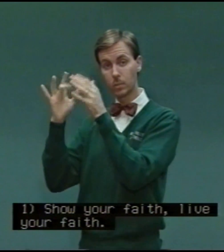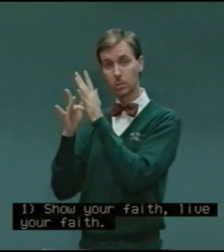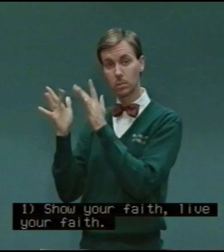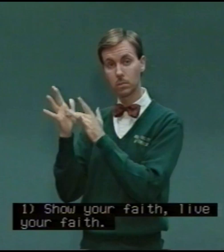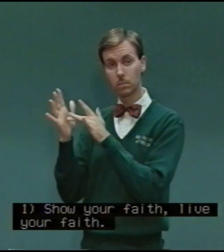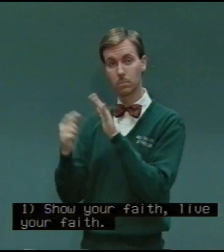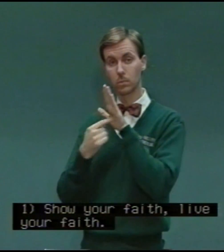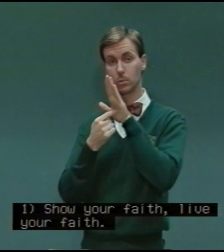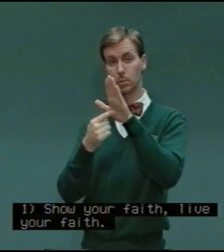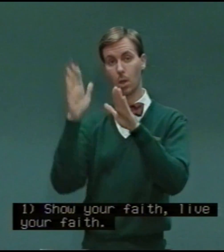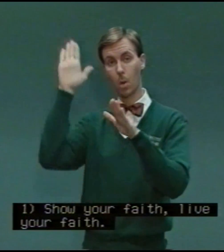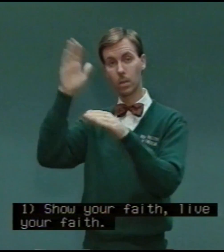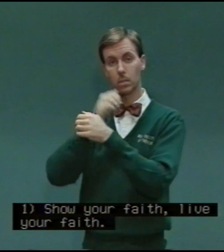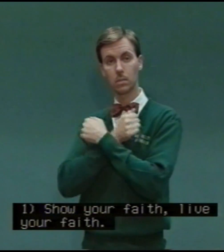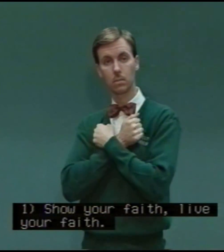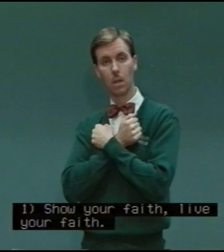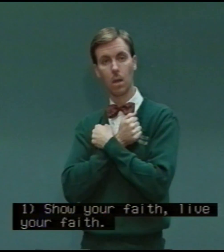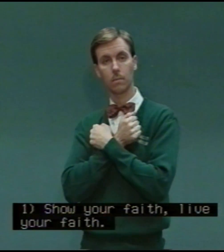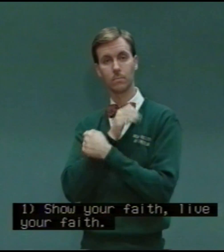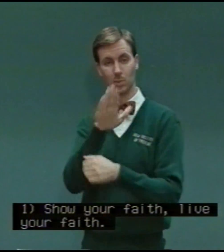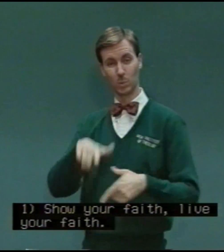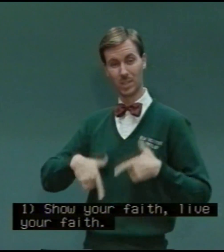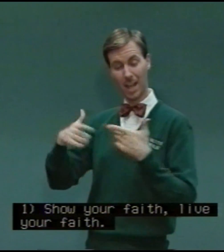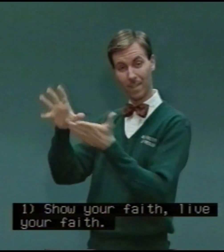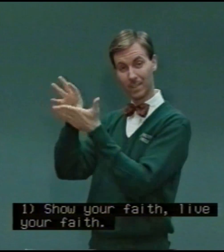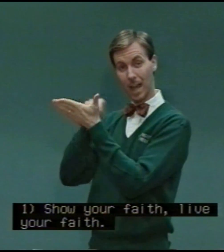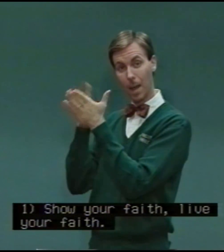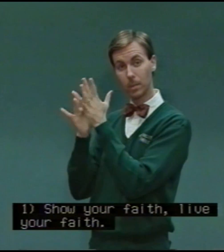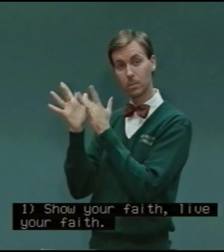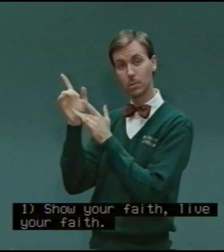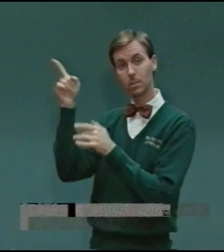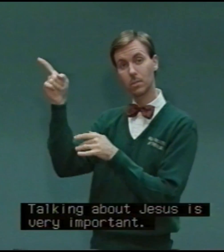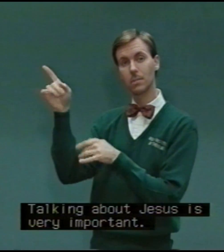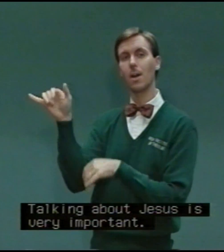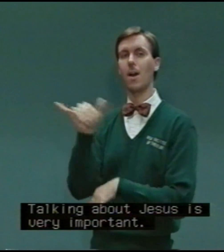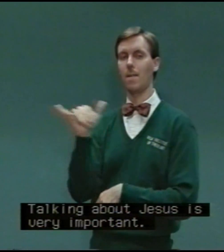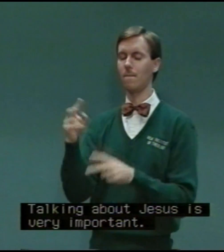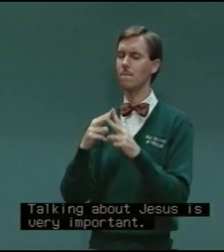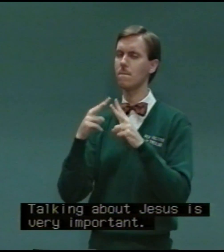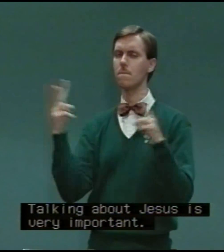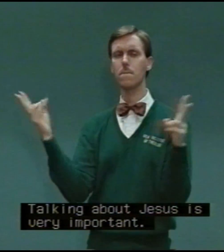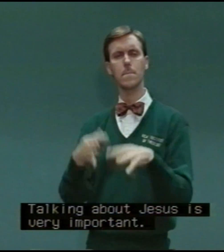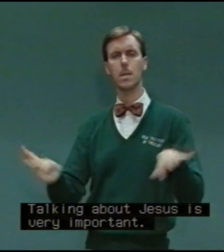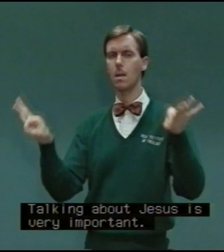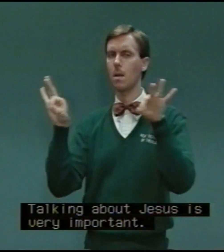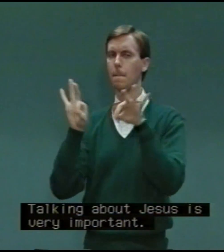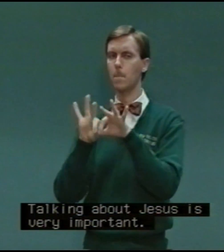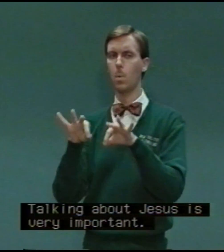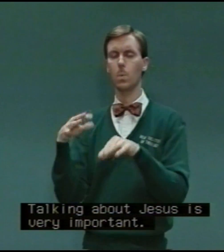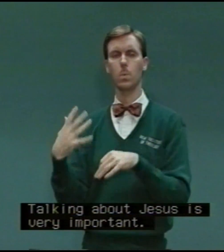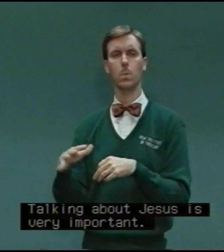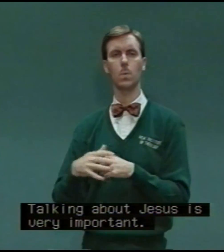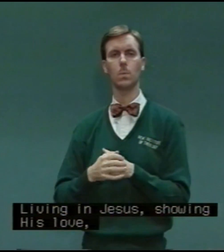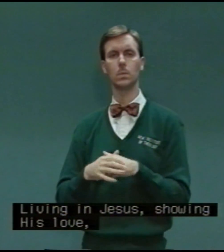show your faith live your faith talking about Jesus is very important